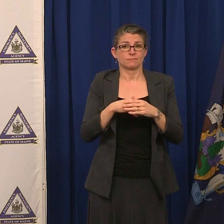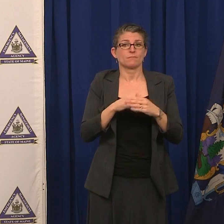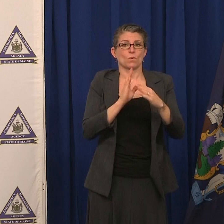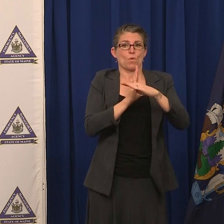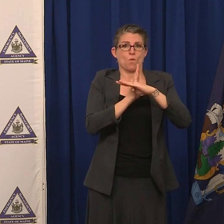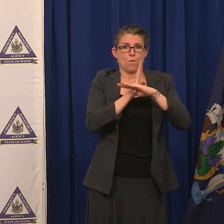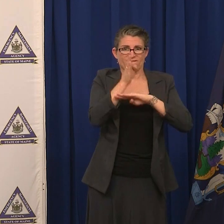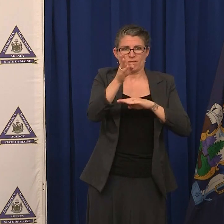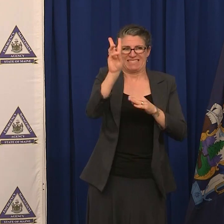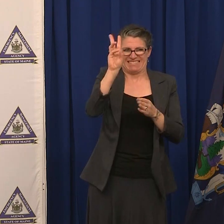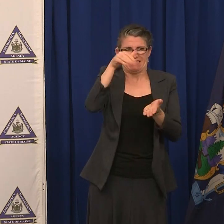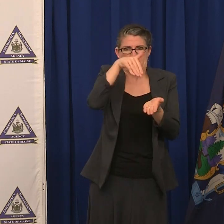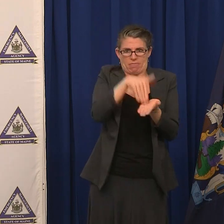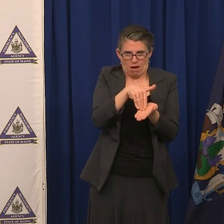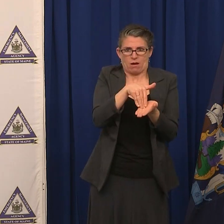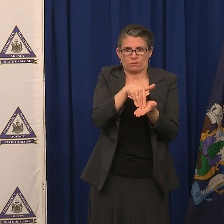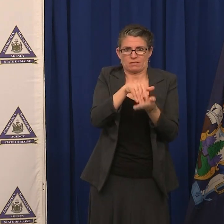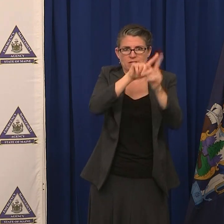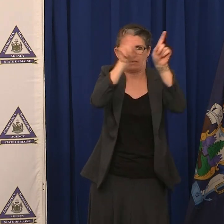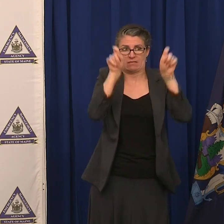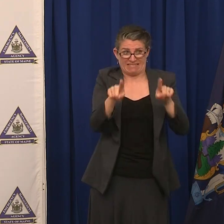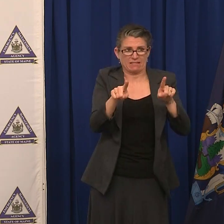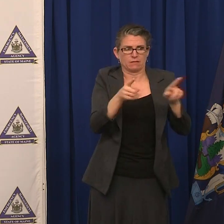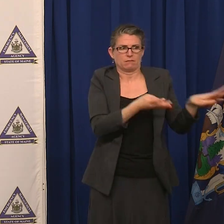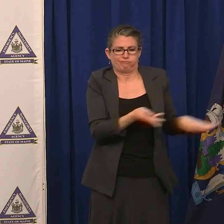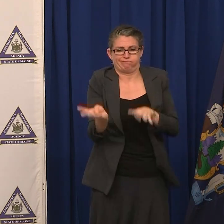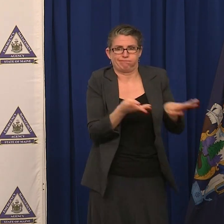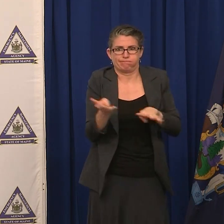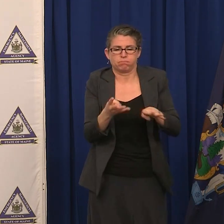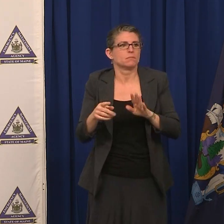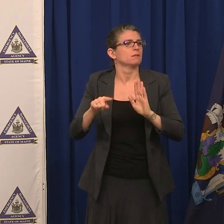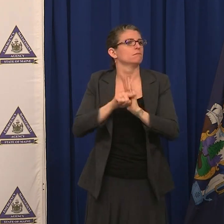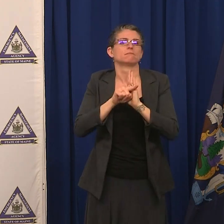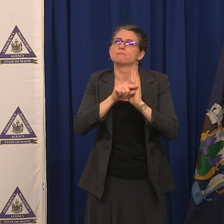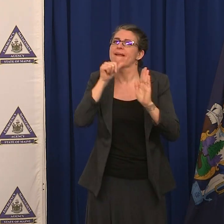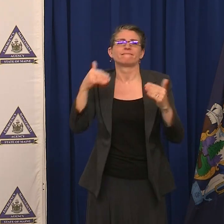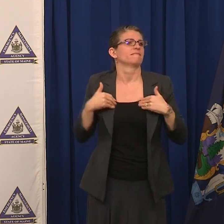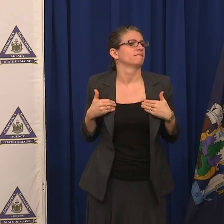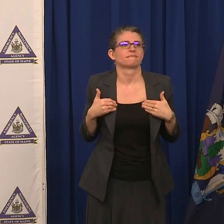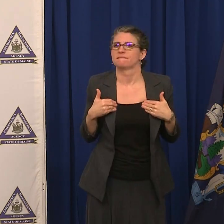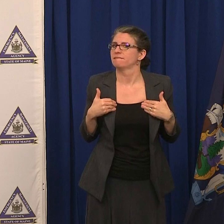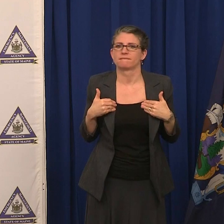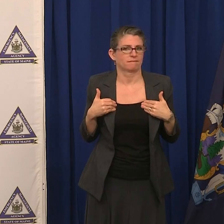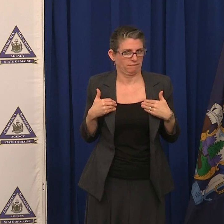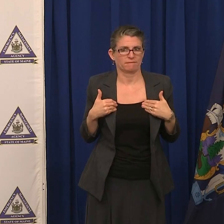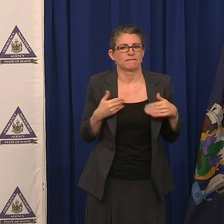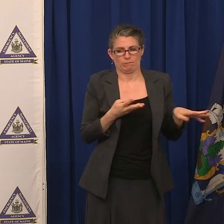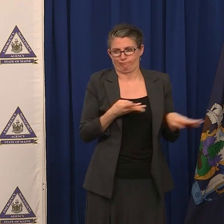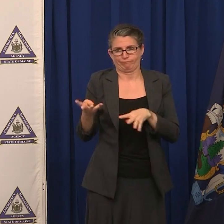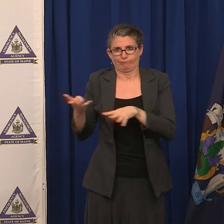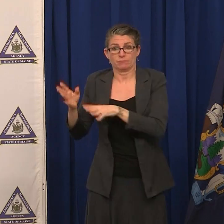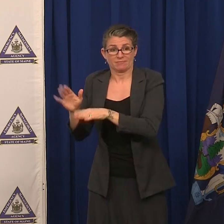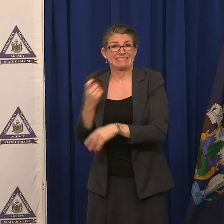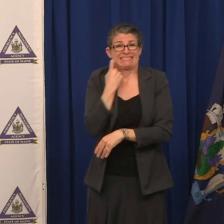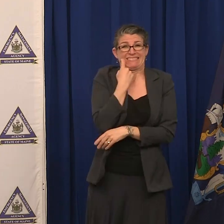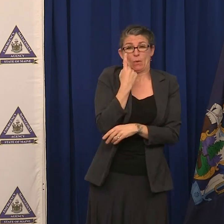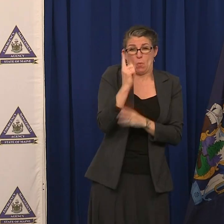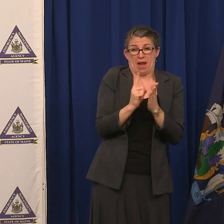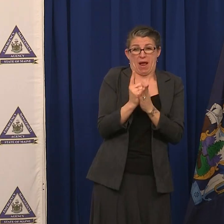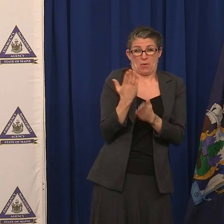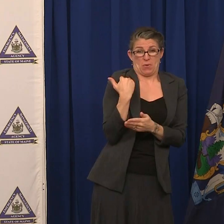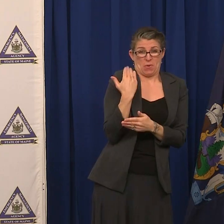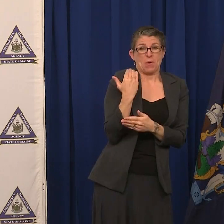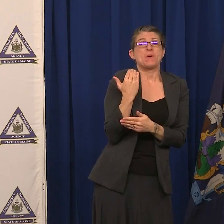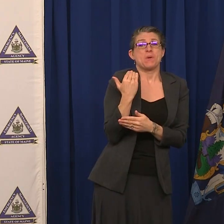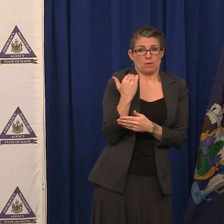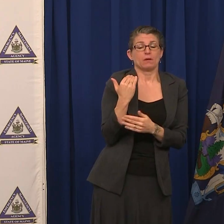negative laboratory tests. As of last count about an hour ago, the exact number was 6,088 negative